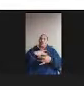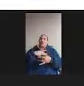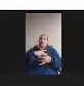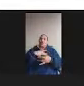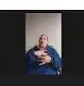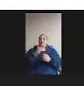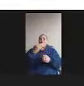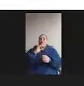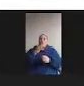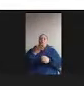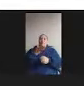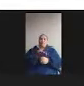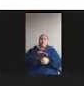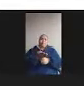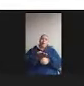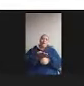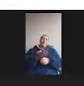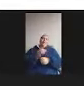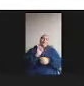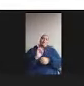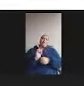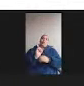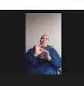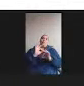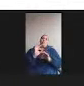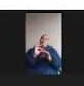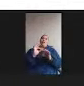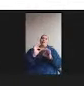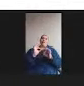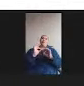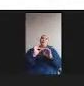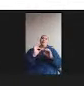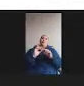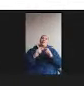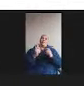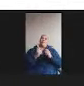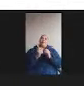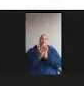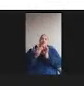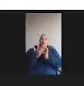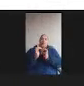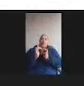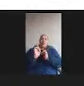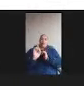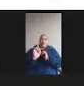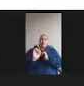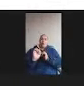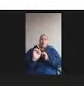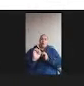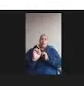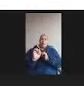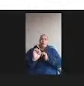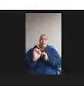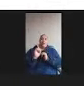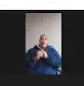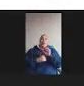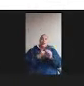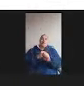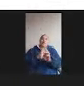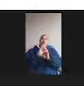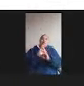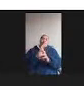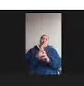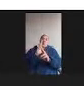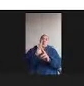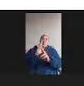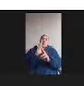the actual committee meetings where these annual reports are presented, and